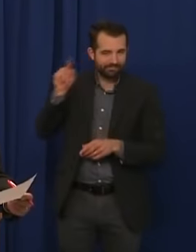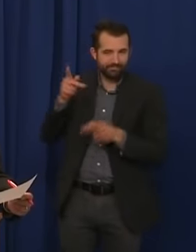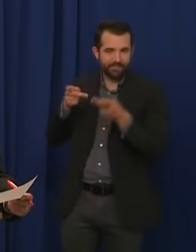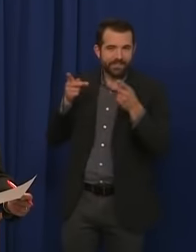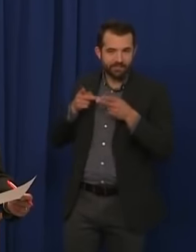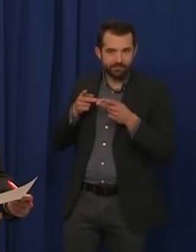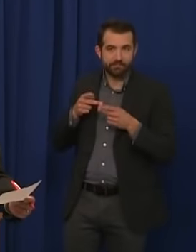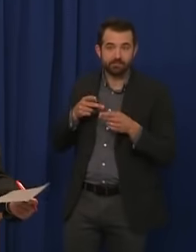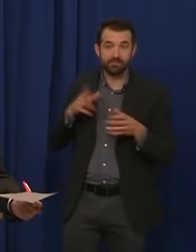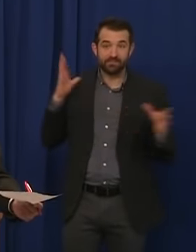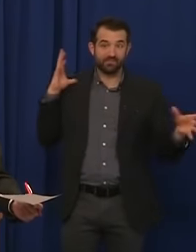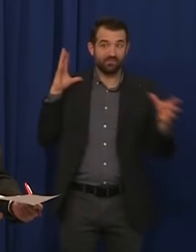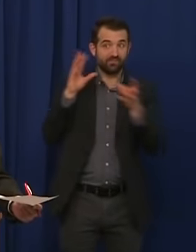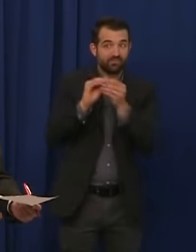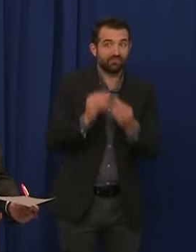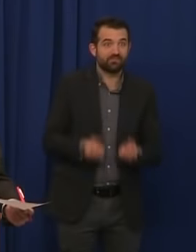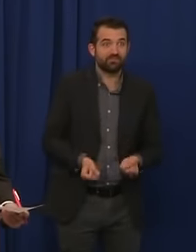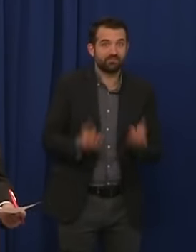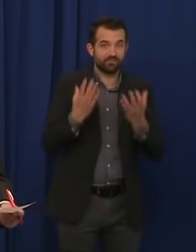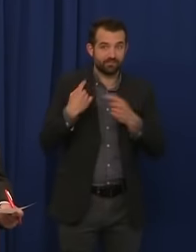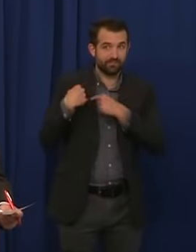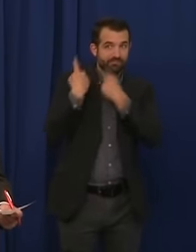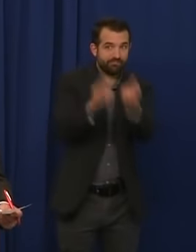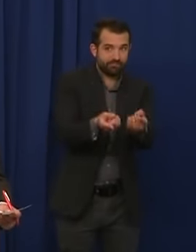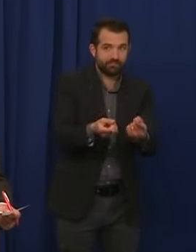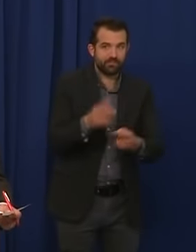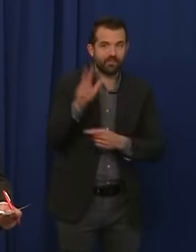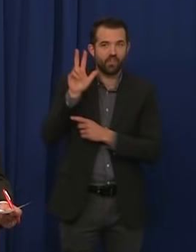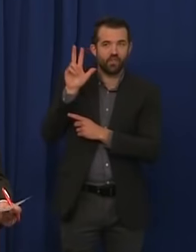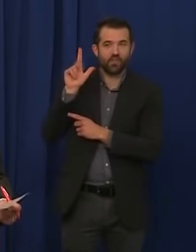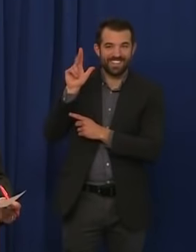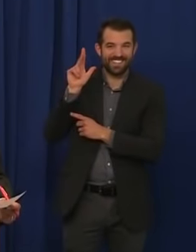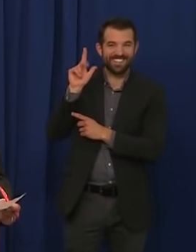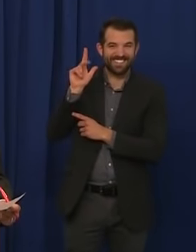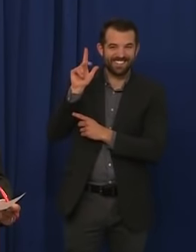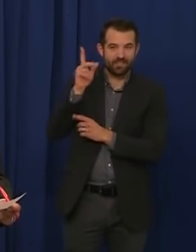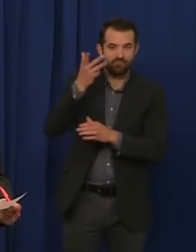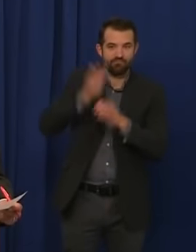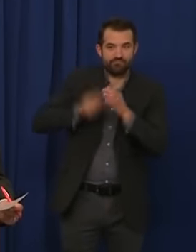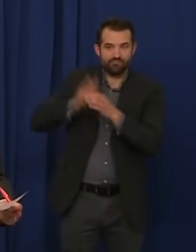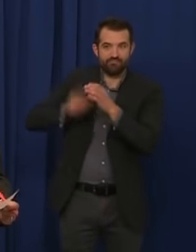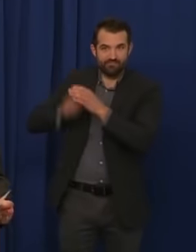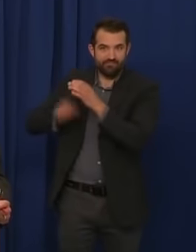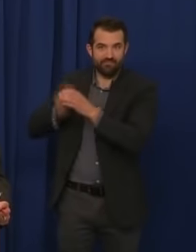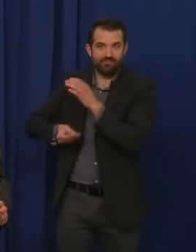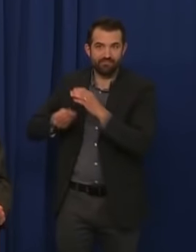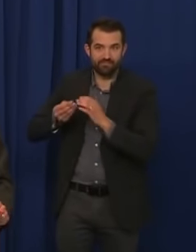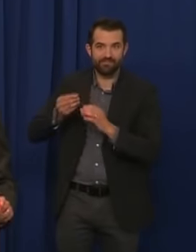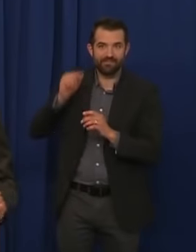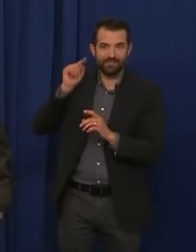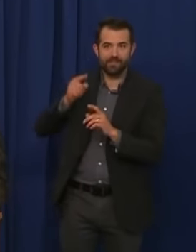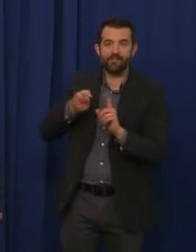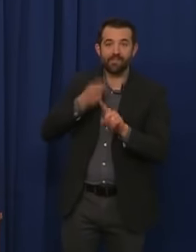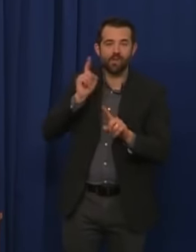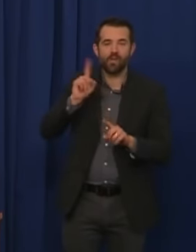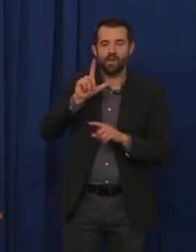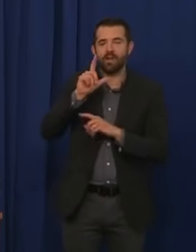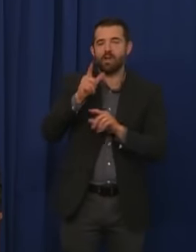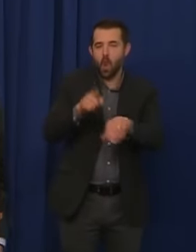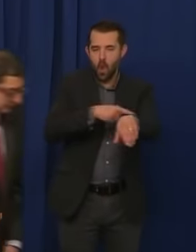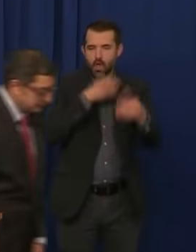since we've begun our work, there have now been 23 individuals in long-term care facilities who have passed away.